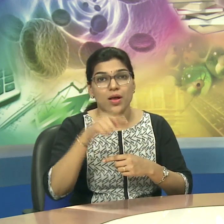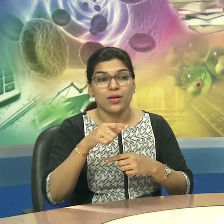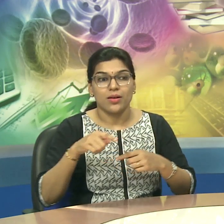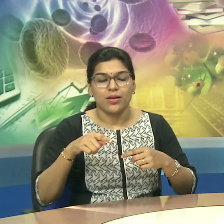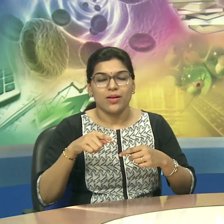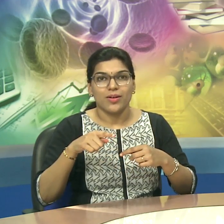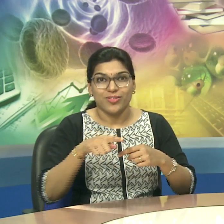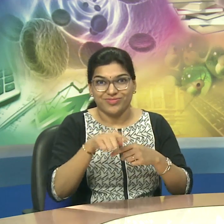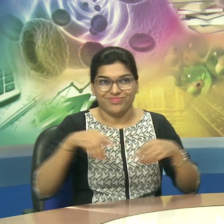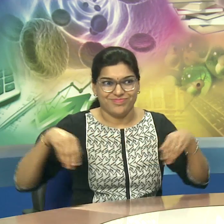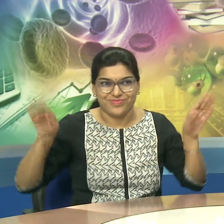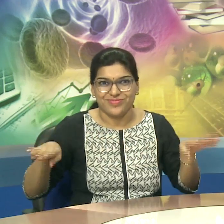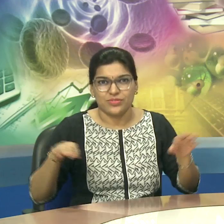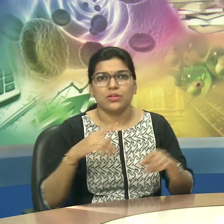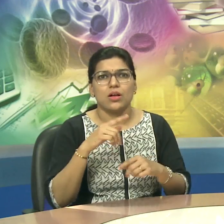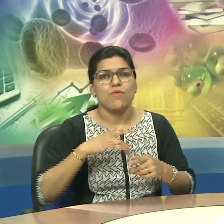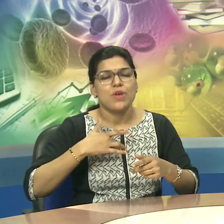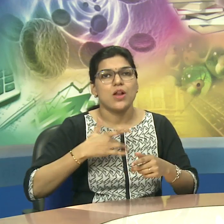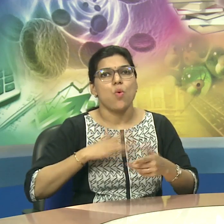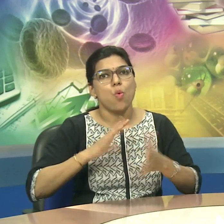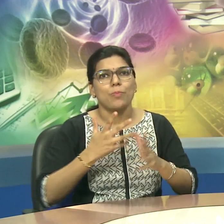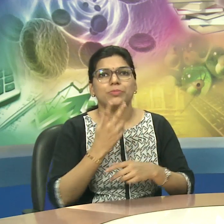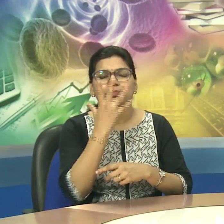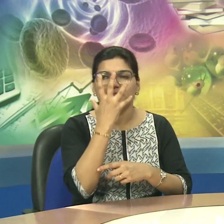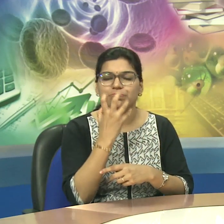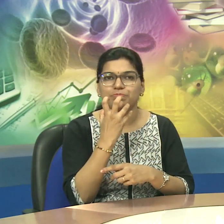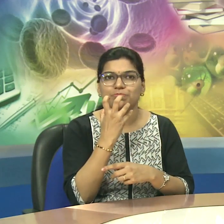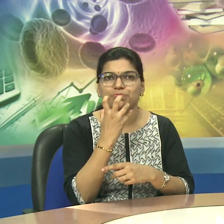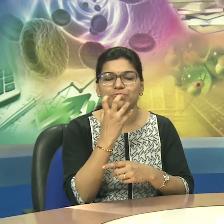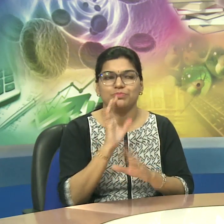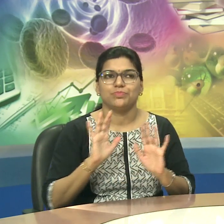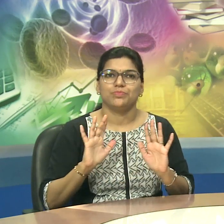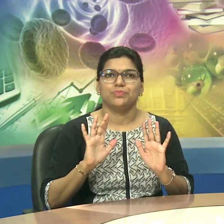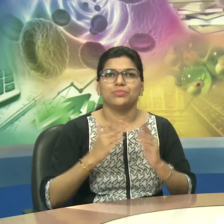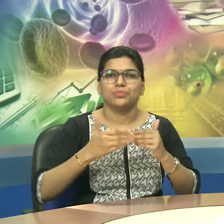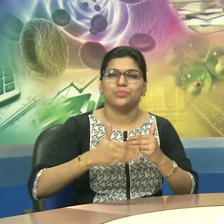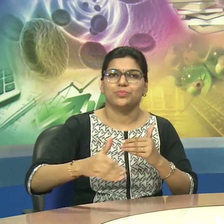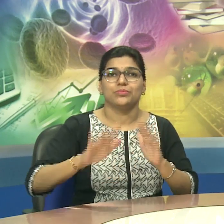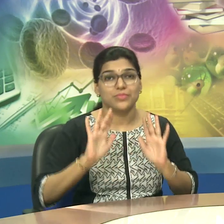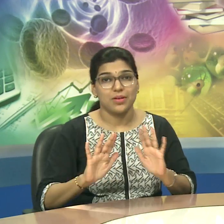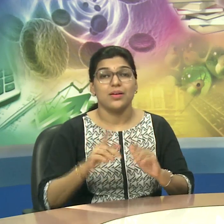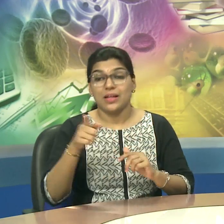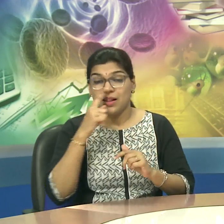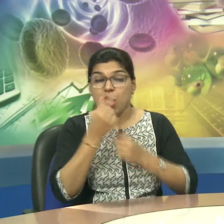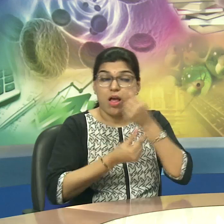one end of the long room. The parrot is very